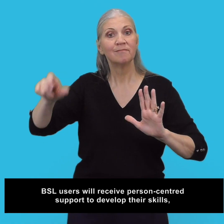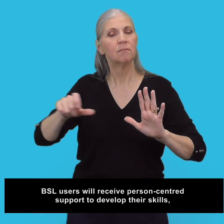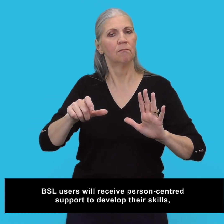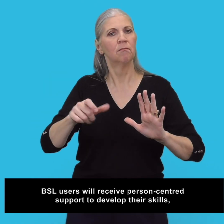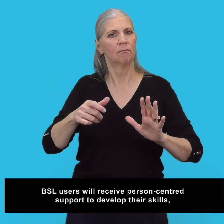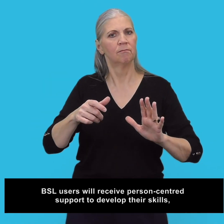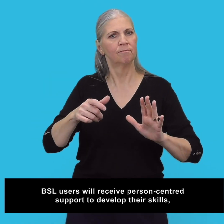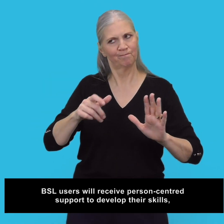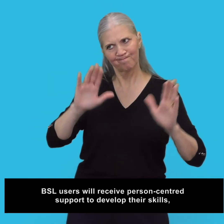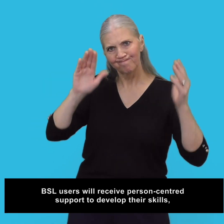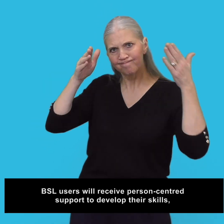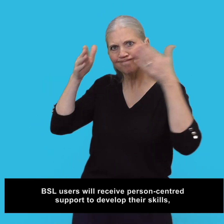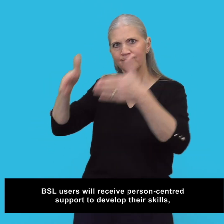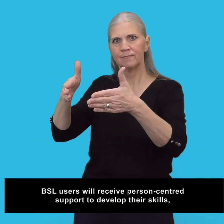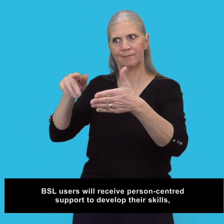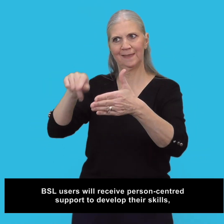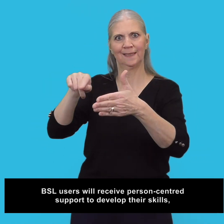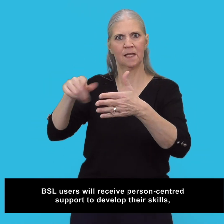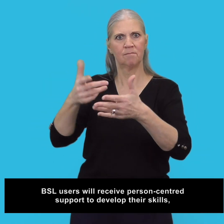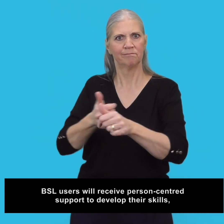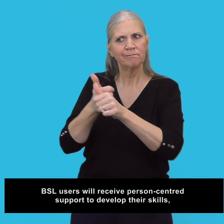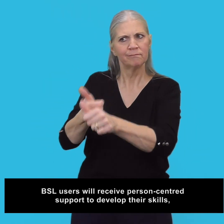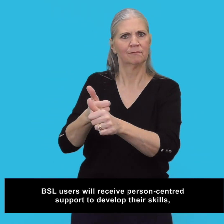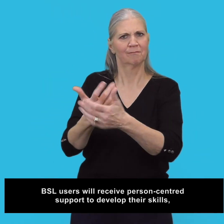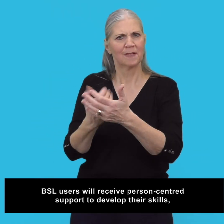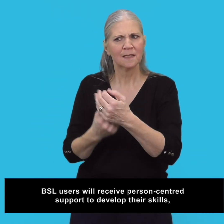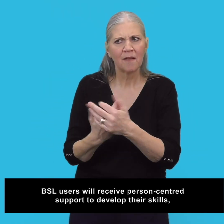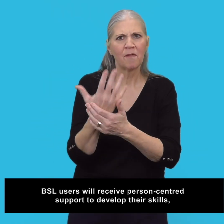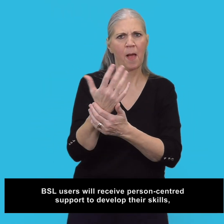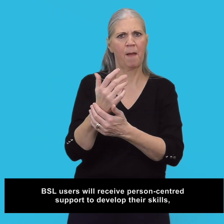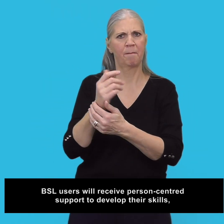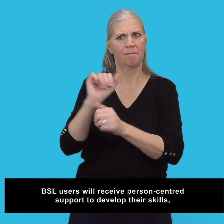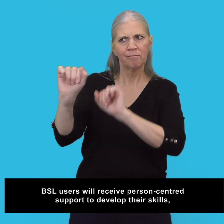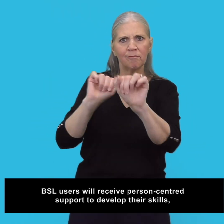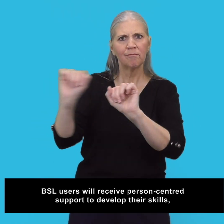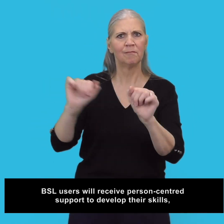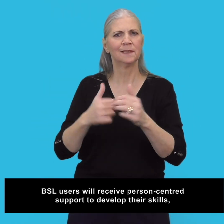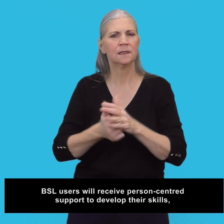BSL users will receive person-centred support to develop their skills.